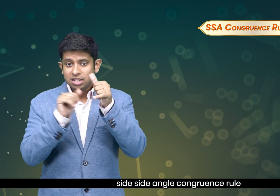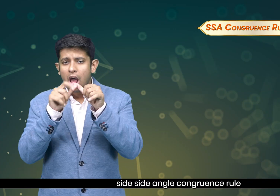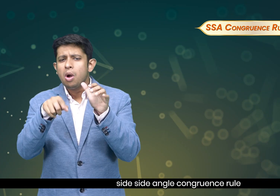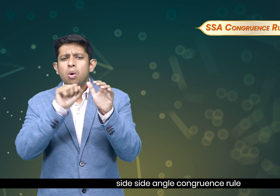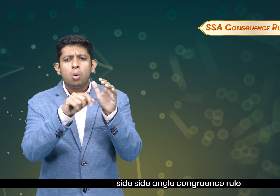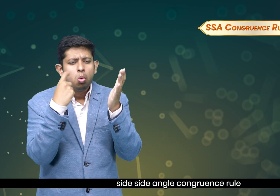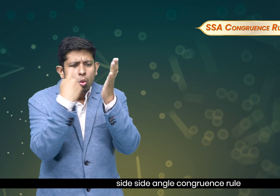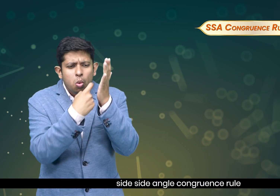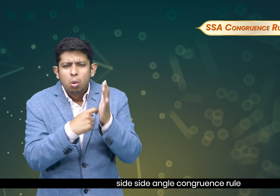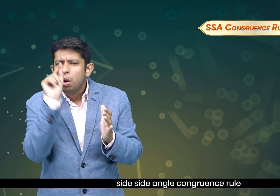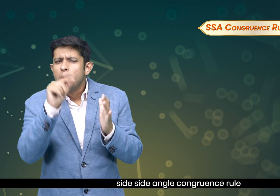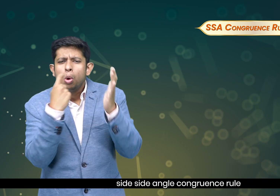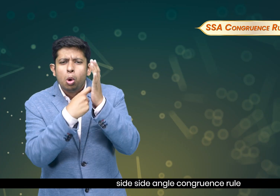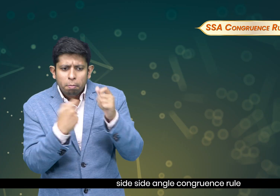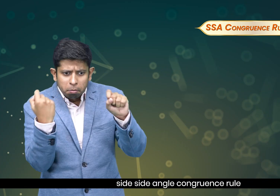Side-side angle congruence rule.